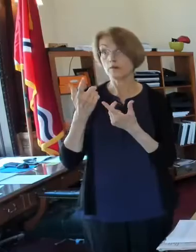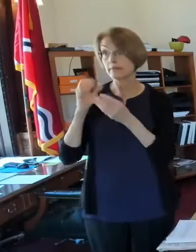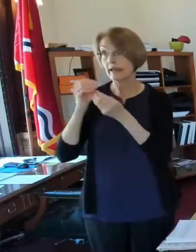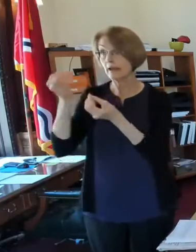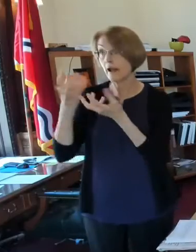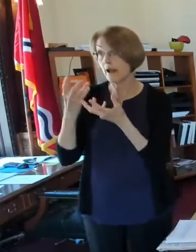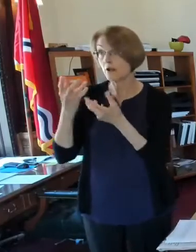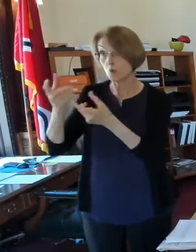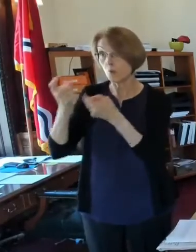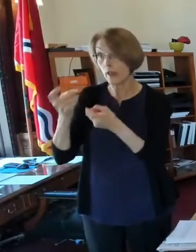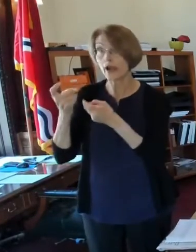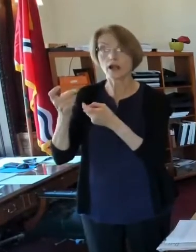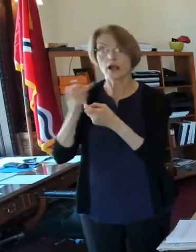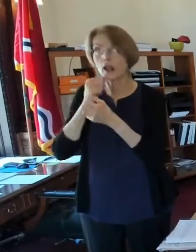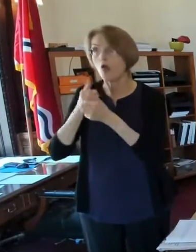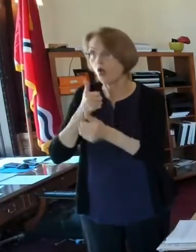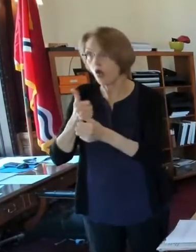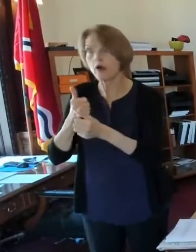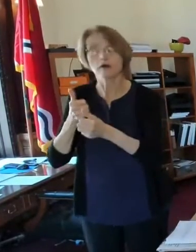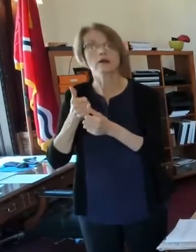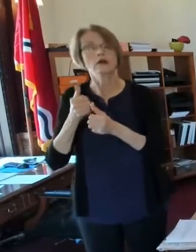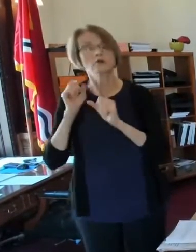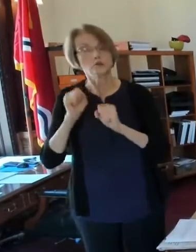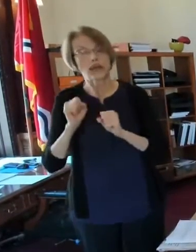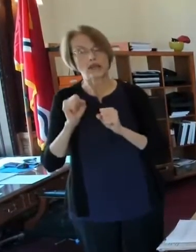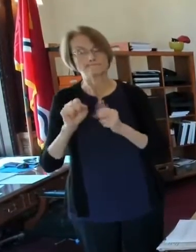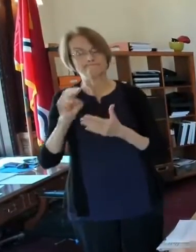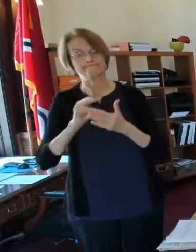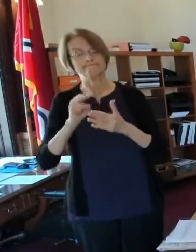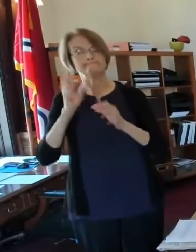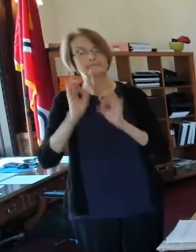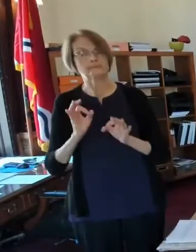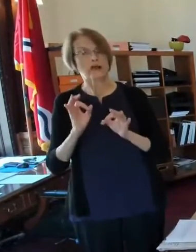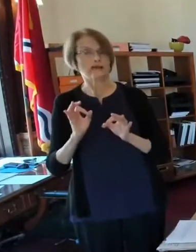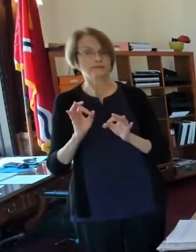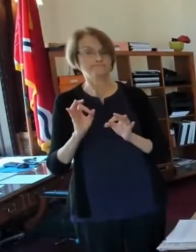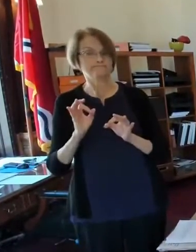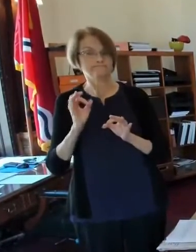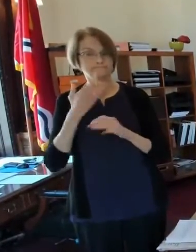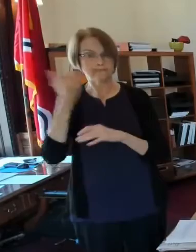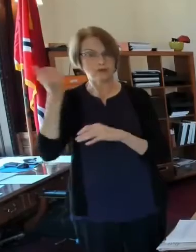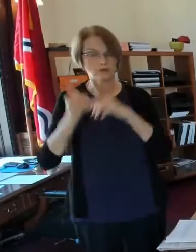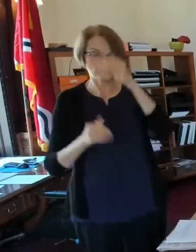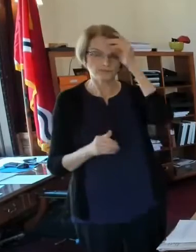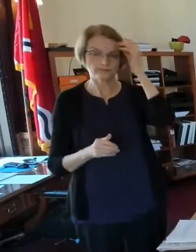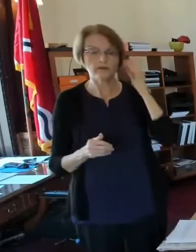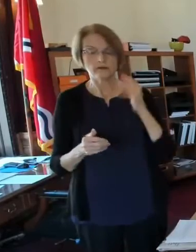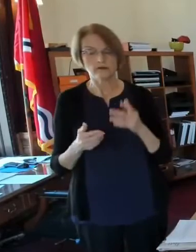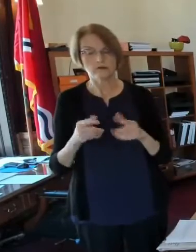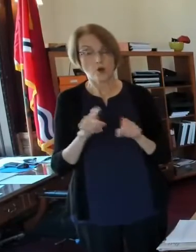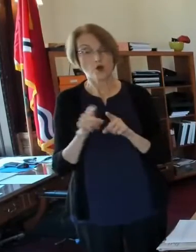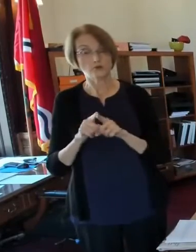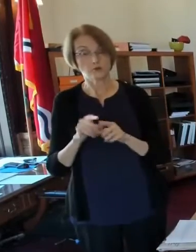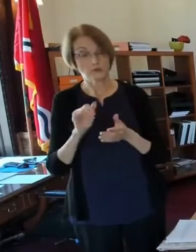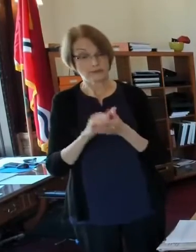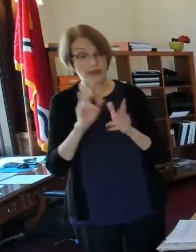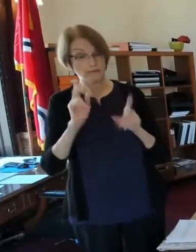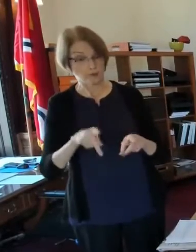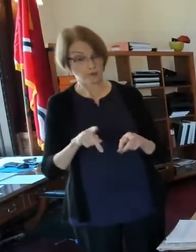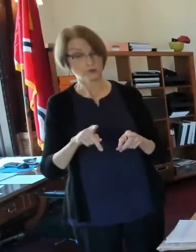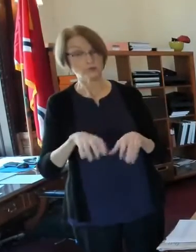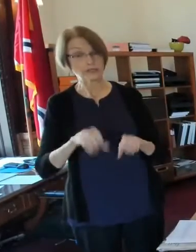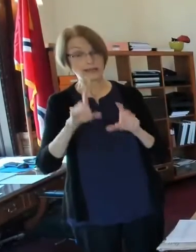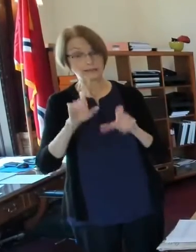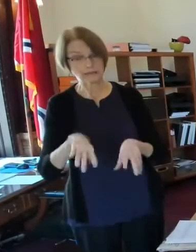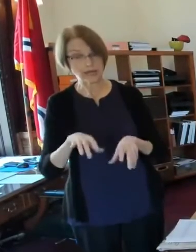good decision. The other thing it is, for someone who gets a test, they really should